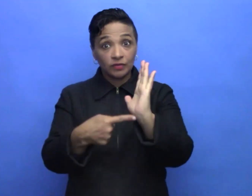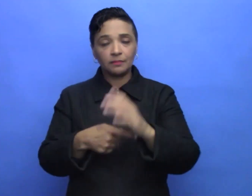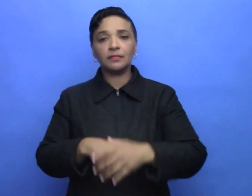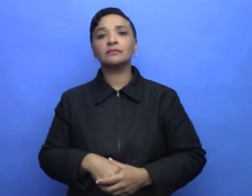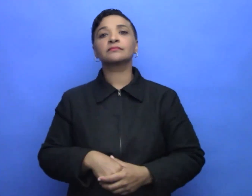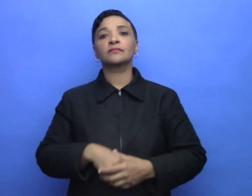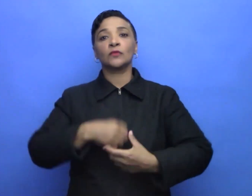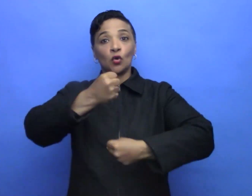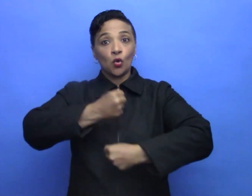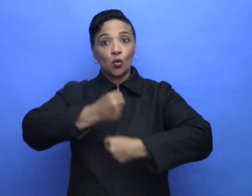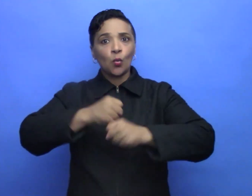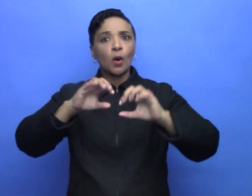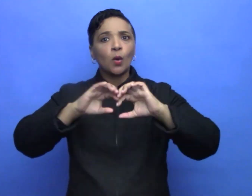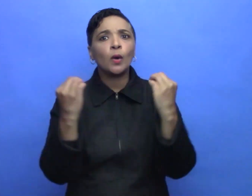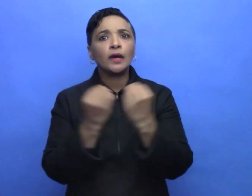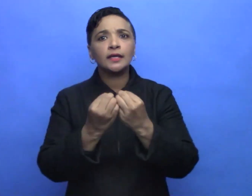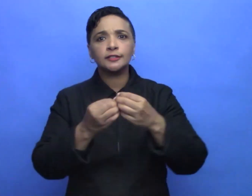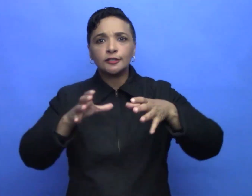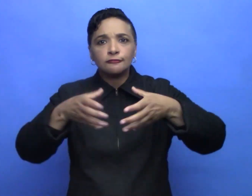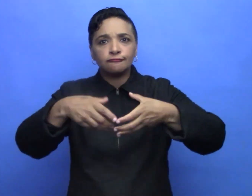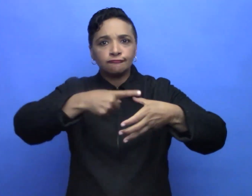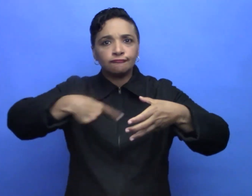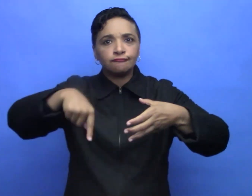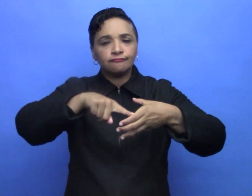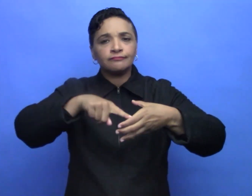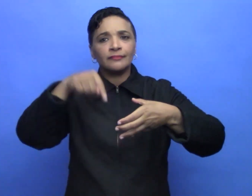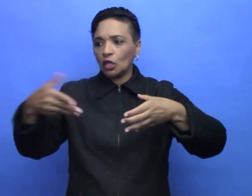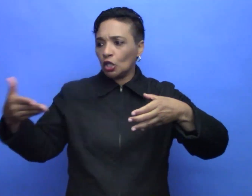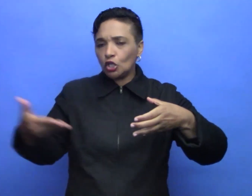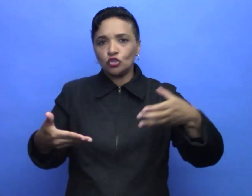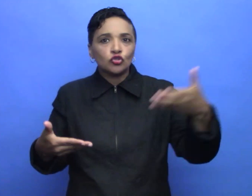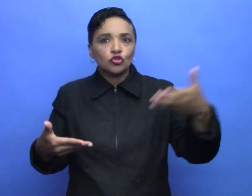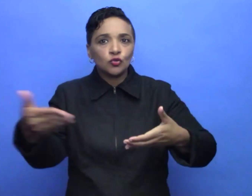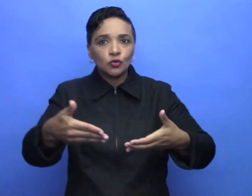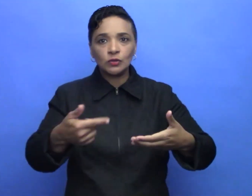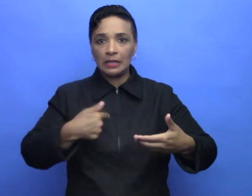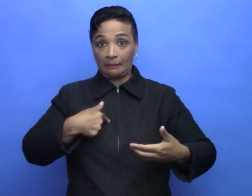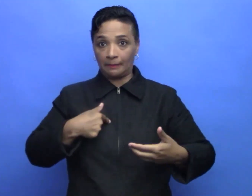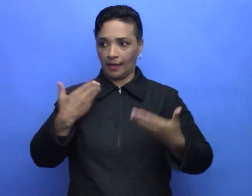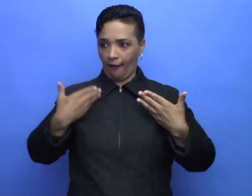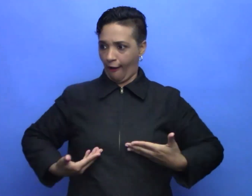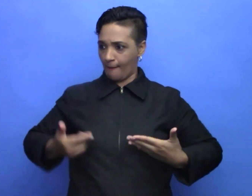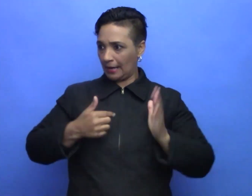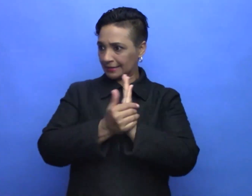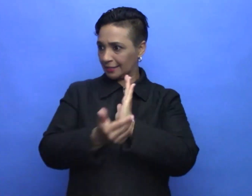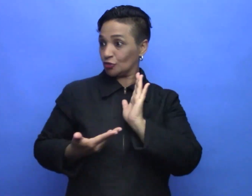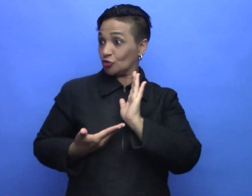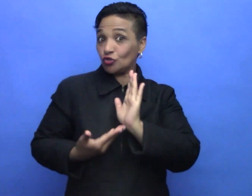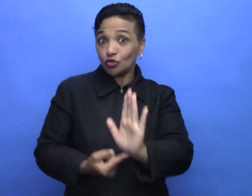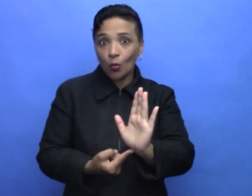organizations who previously was introduced to my capabilities and capacities, that greatly helped me when I